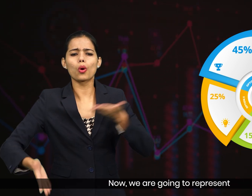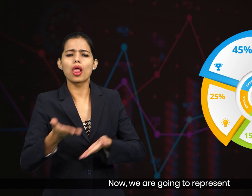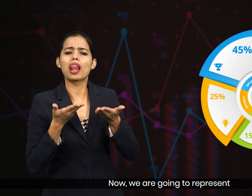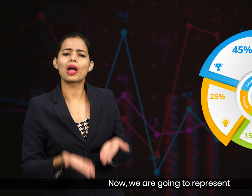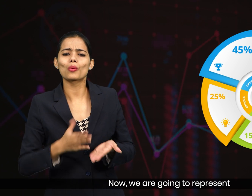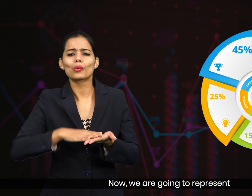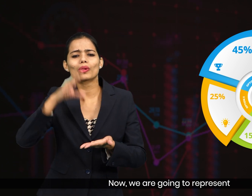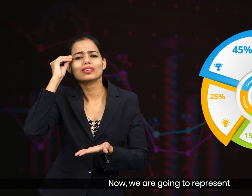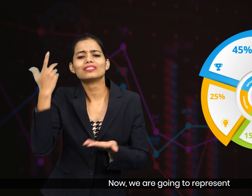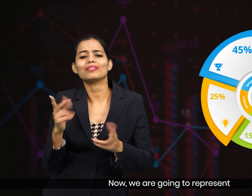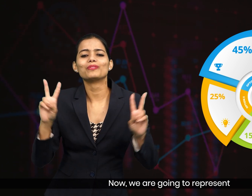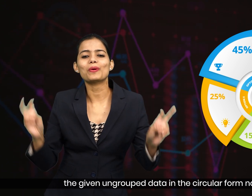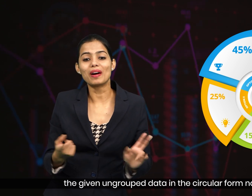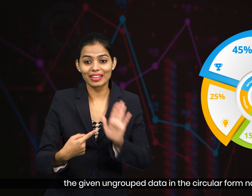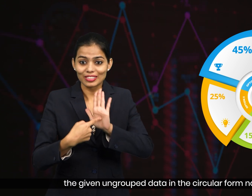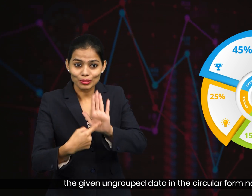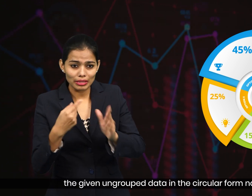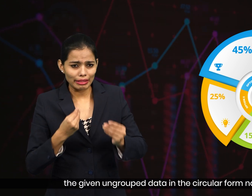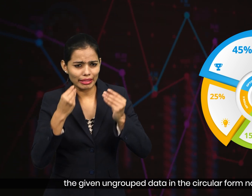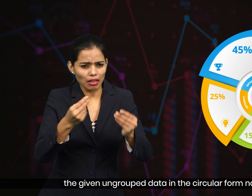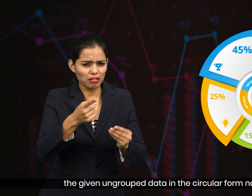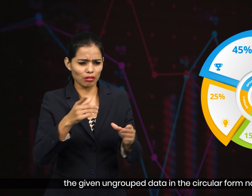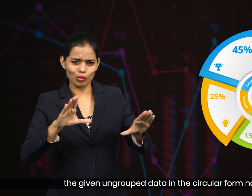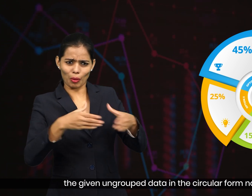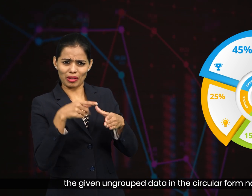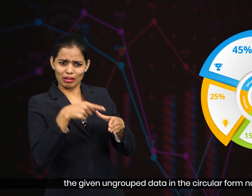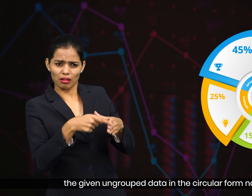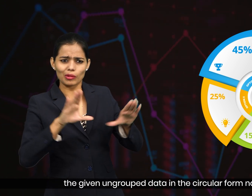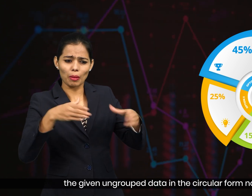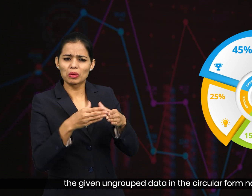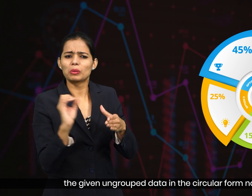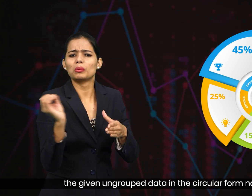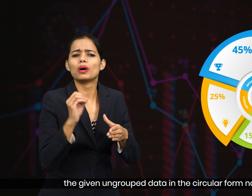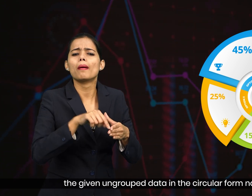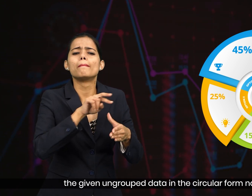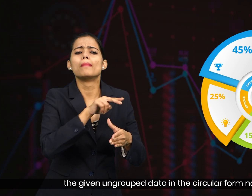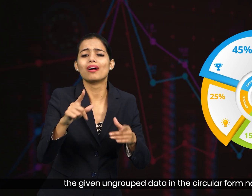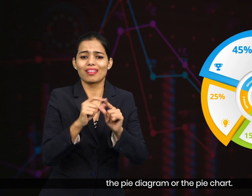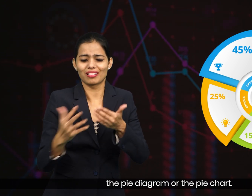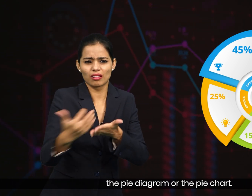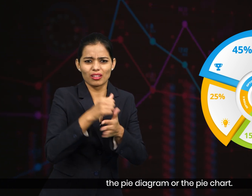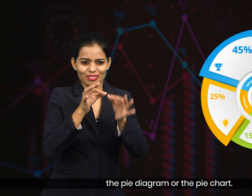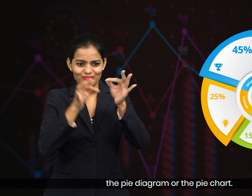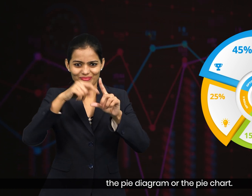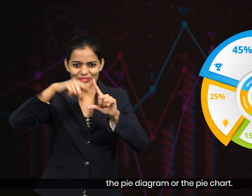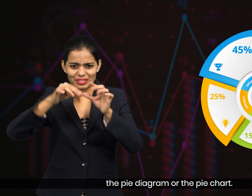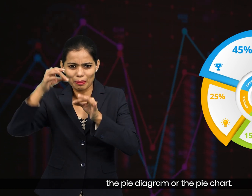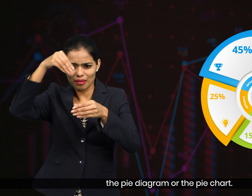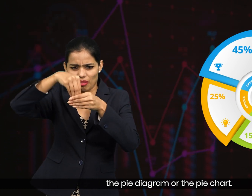Now, we are going to represent the given ungrouped data in the circular form, namely the pie diagram or the